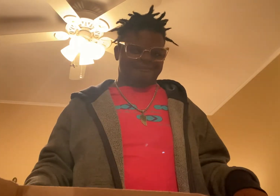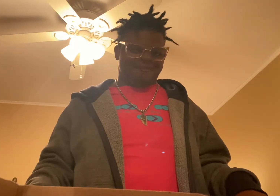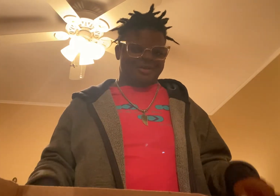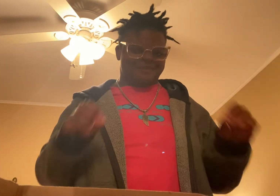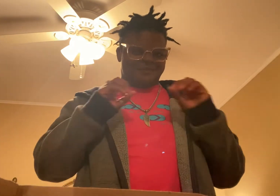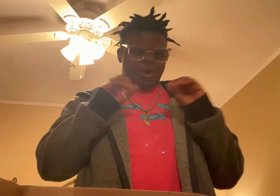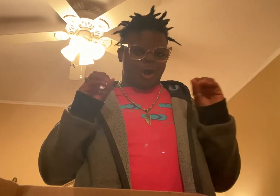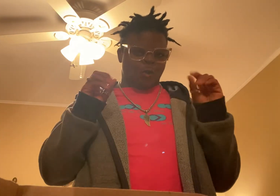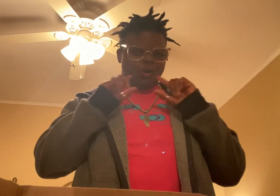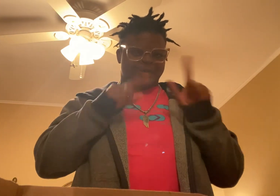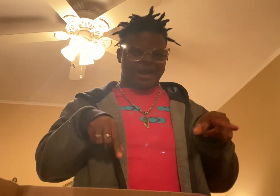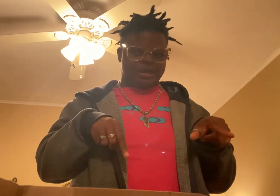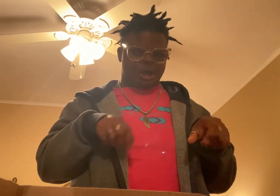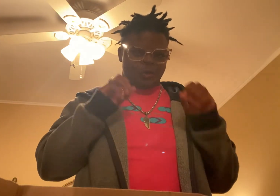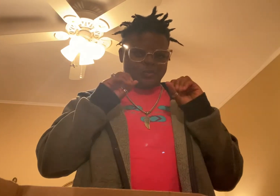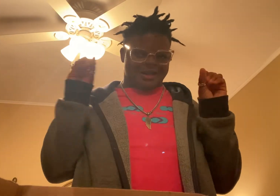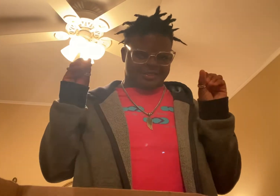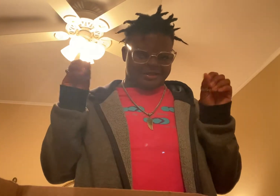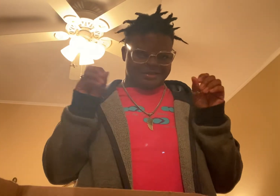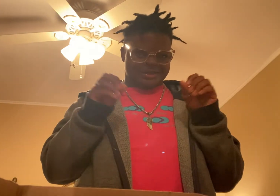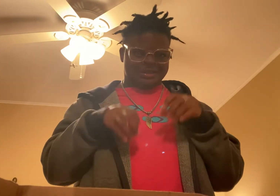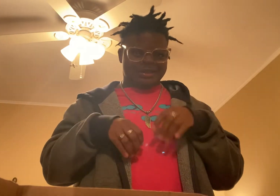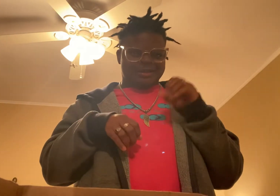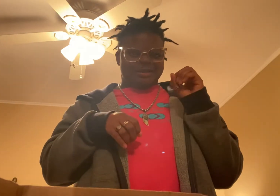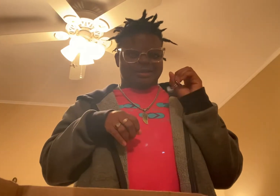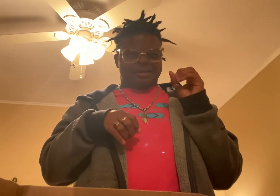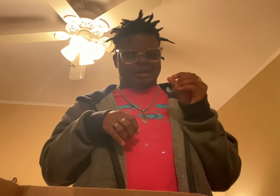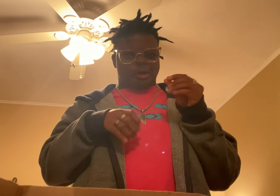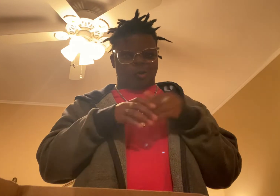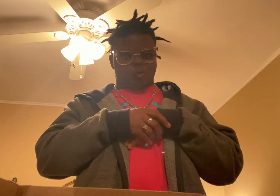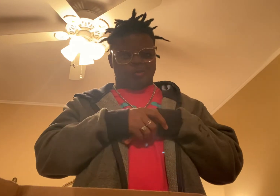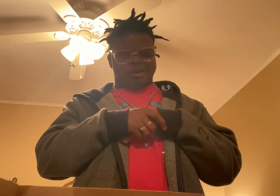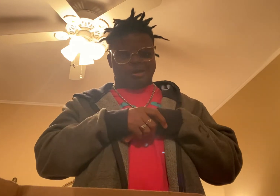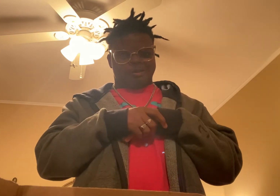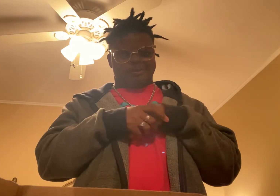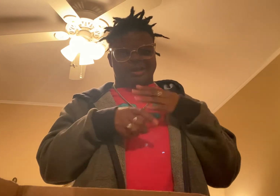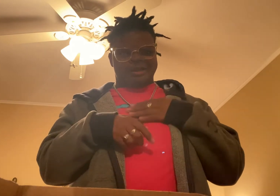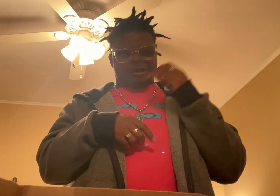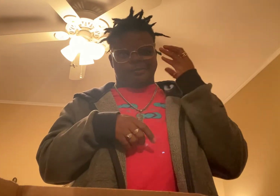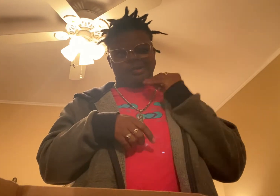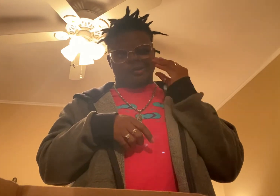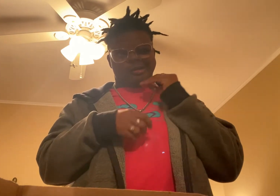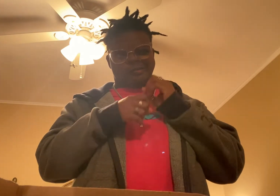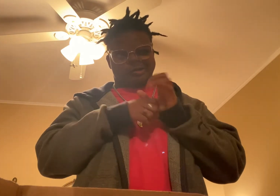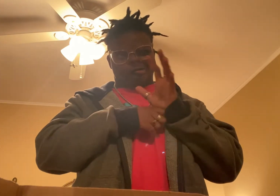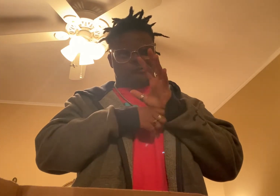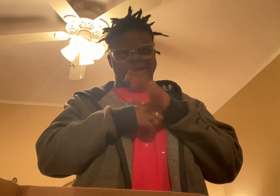with no commando, nothing. So, my experience with COVID,